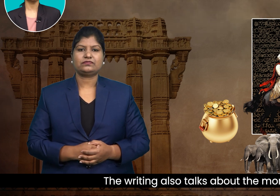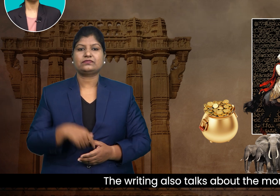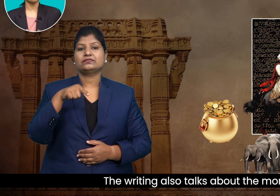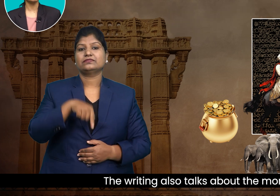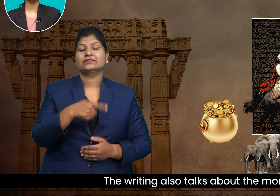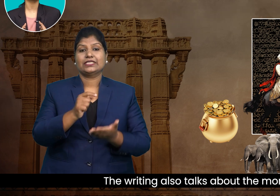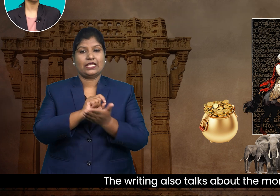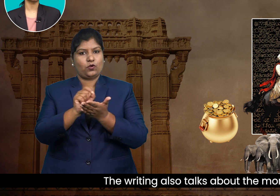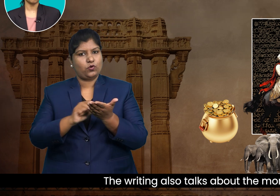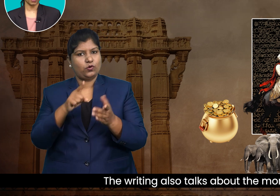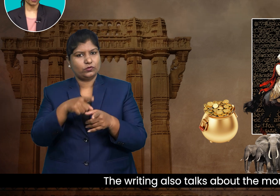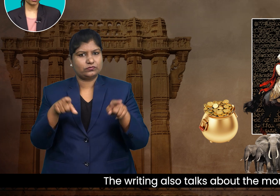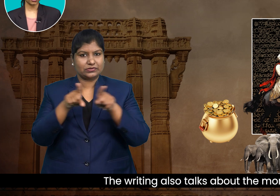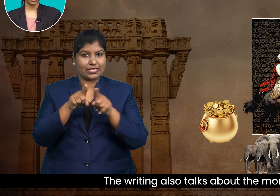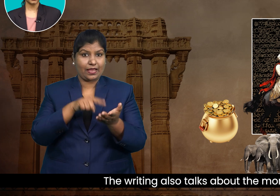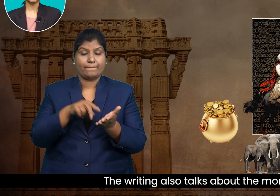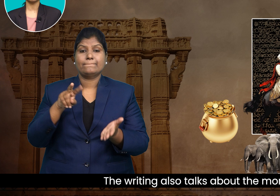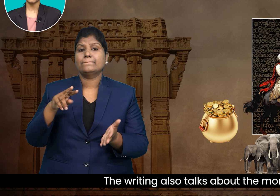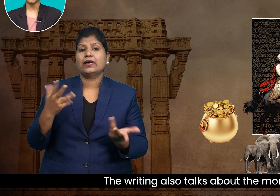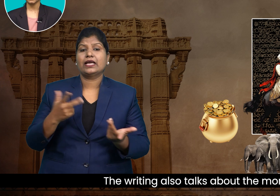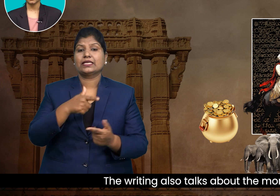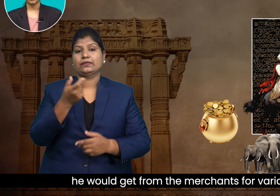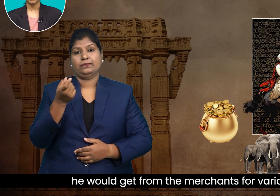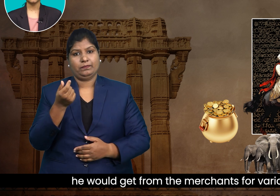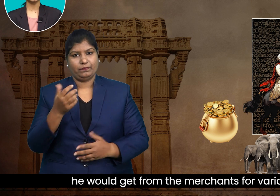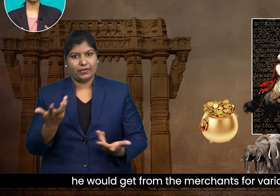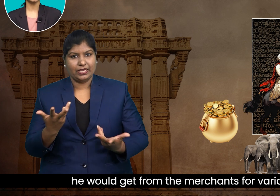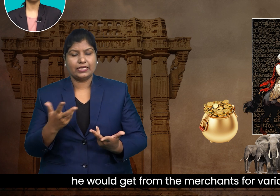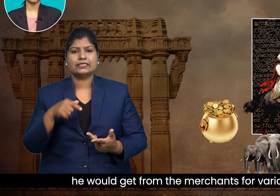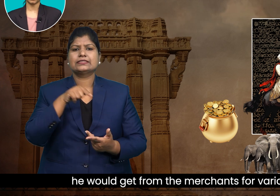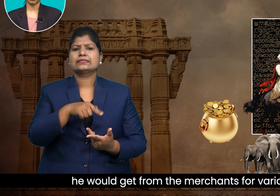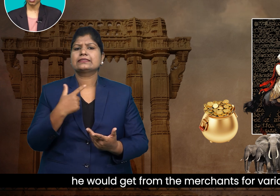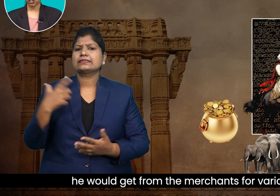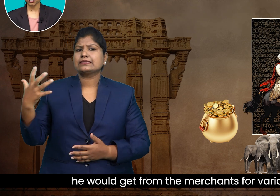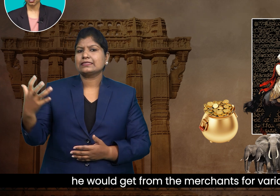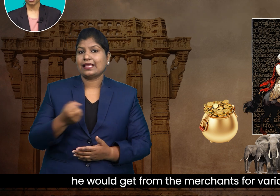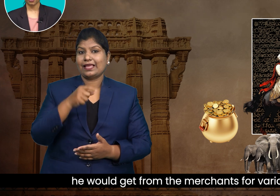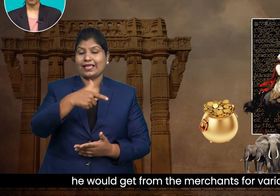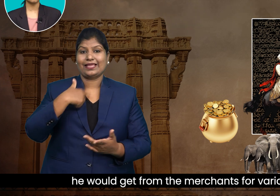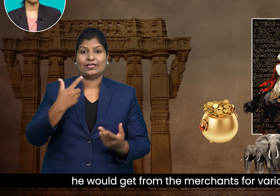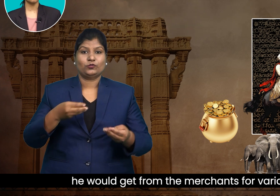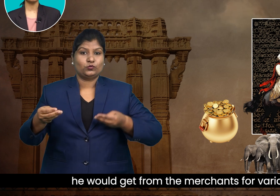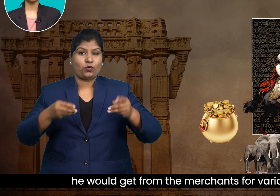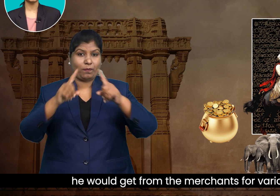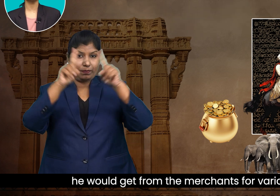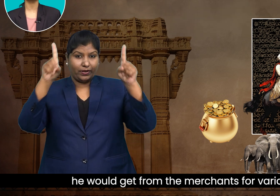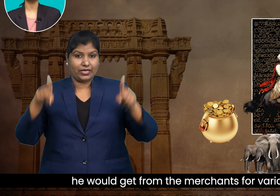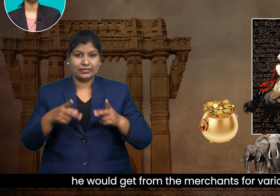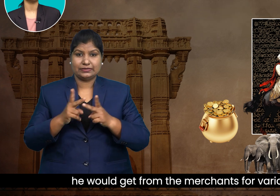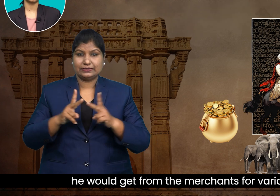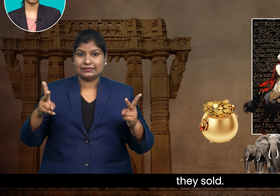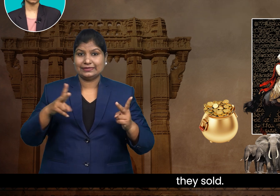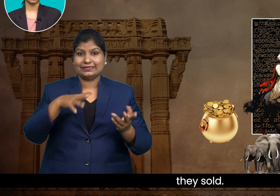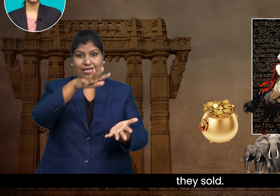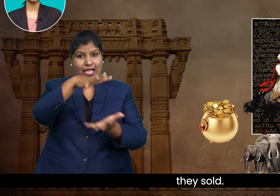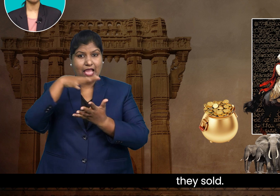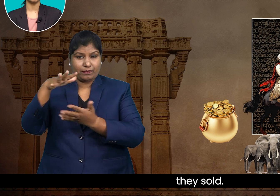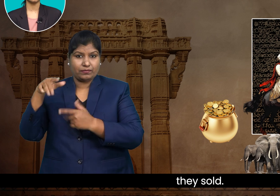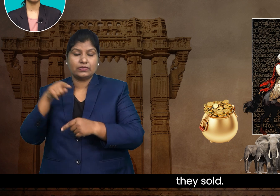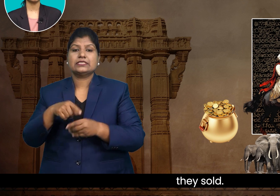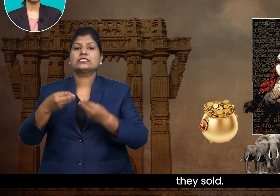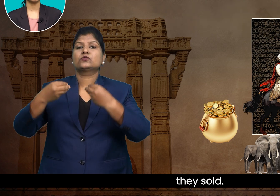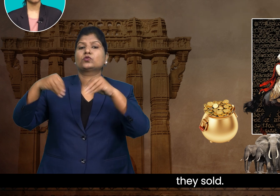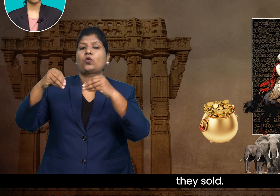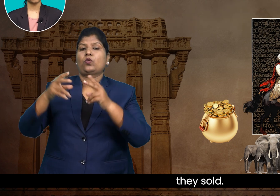The writing also talks about the money he could get from the merchants for various goods they